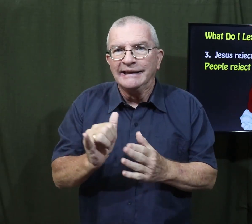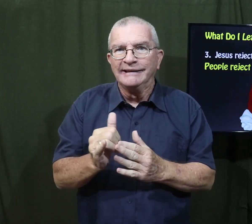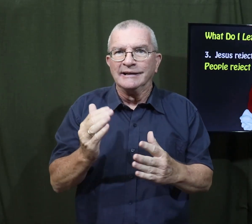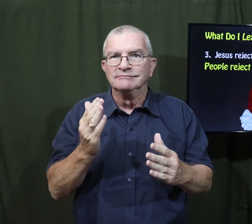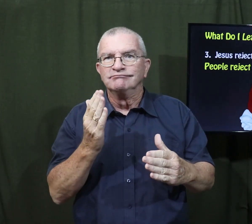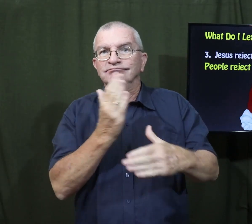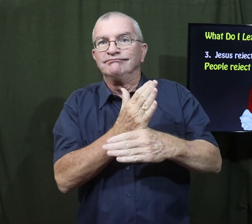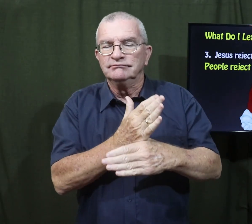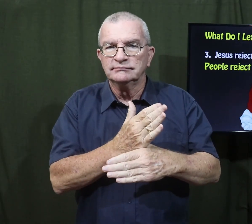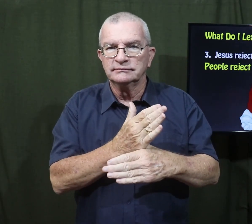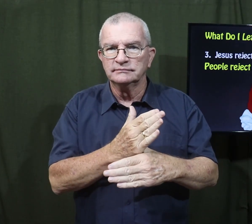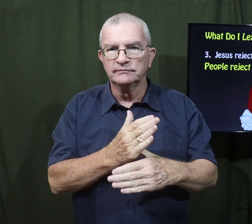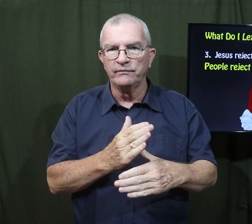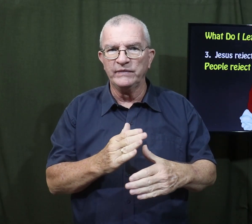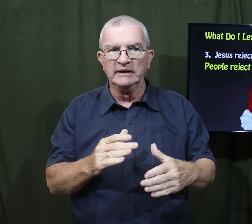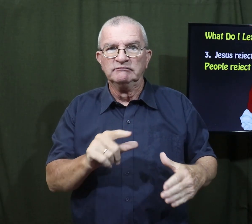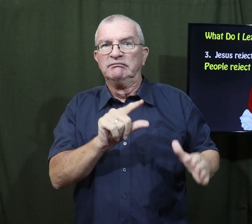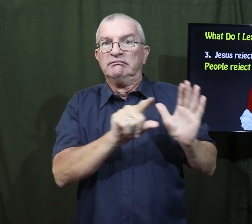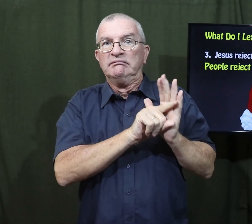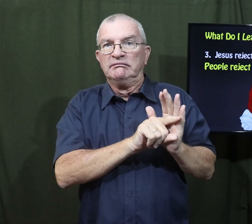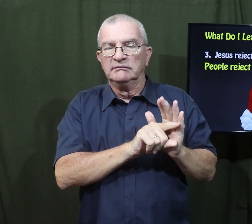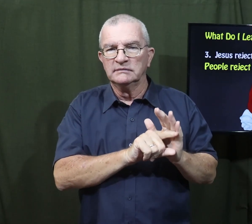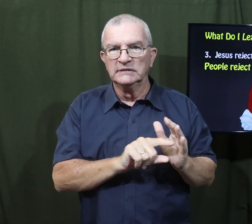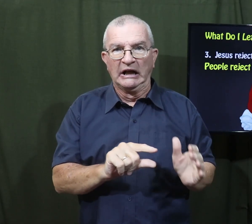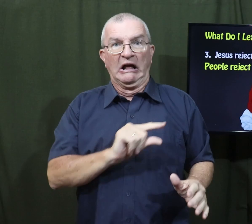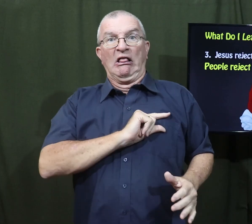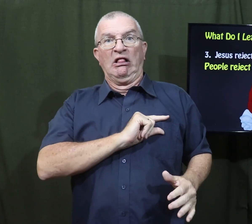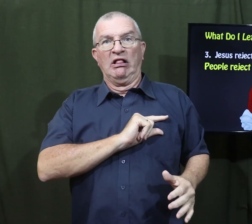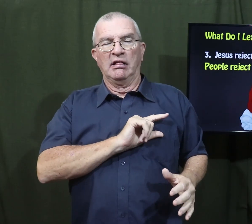anything that would stop them, make them feel guilty.